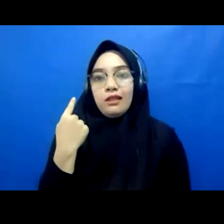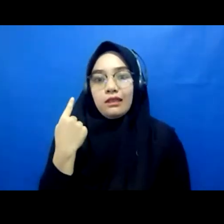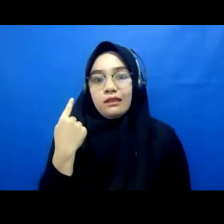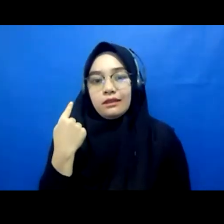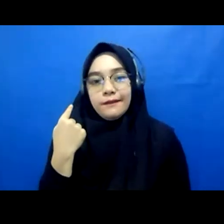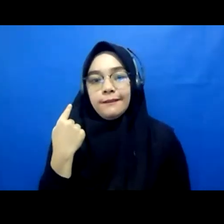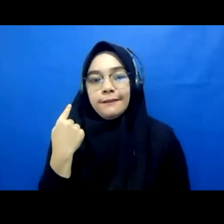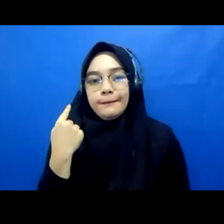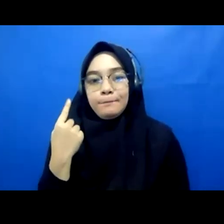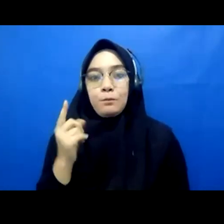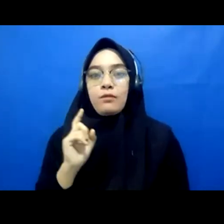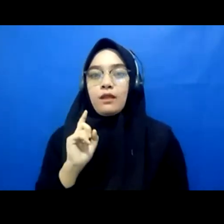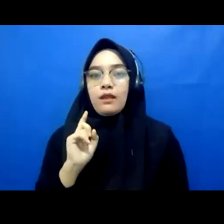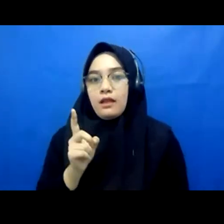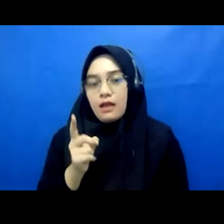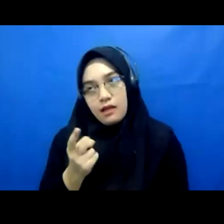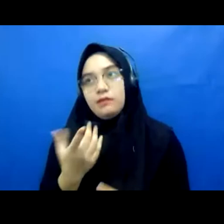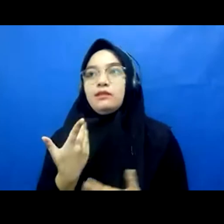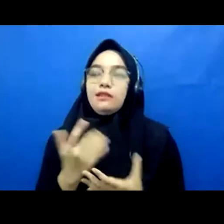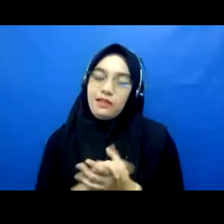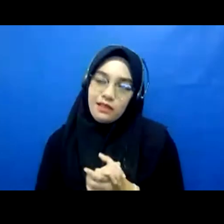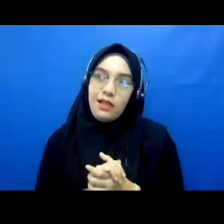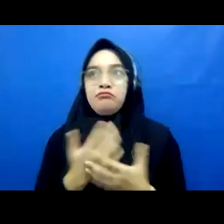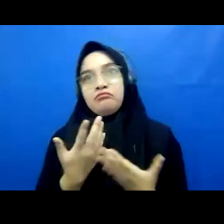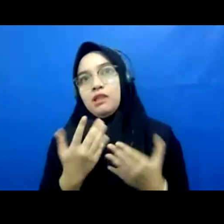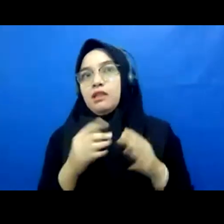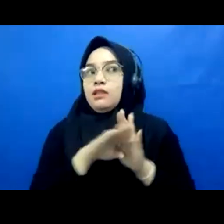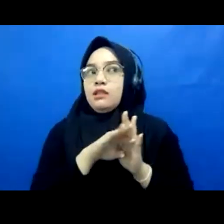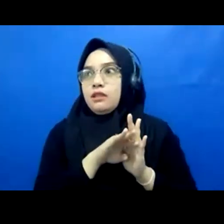strategy plan 2019 and